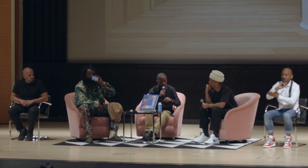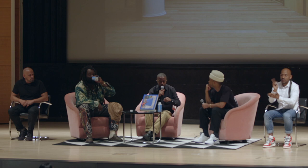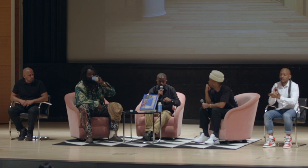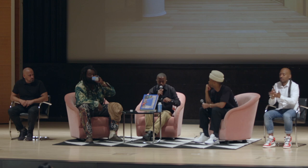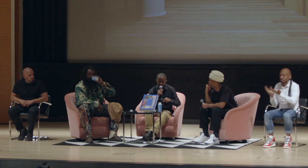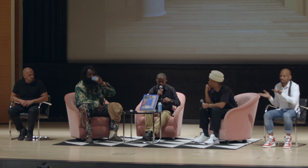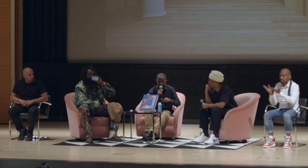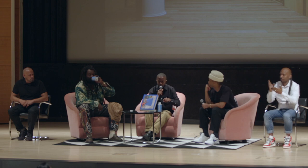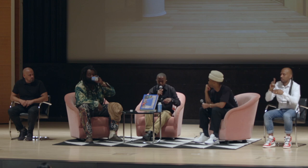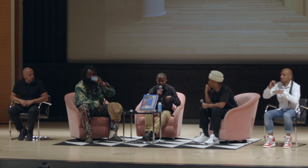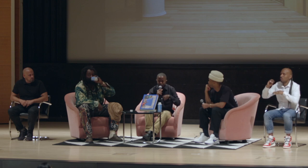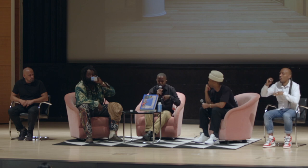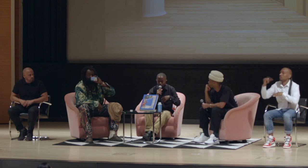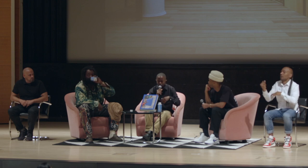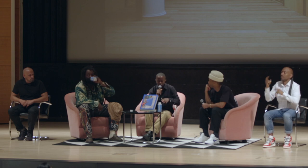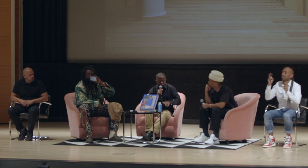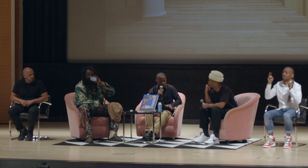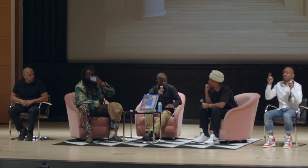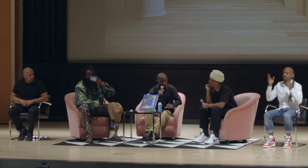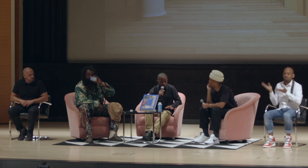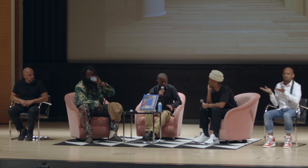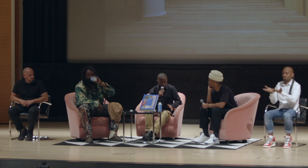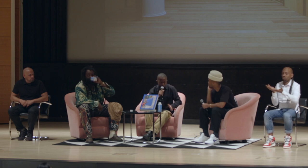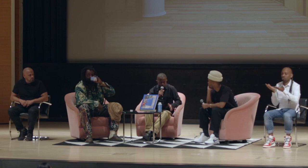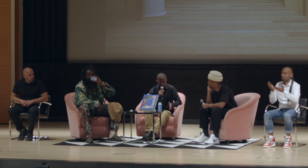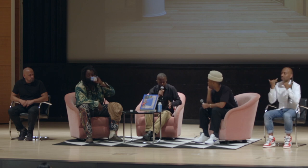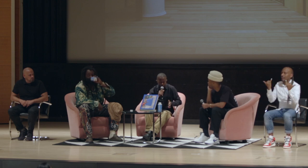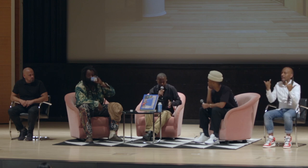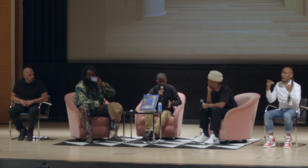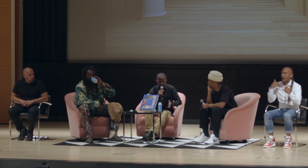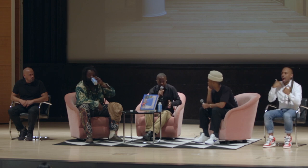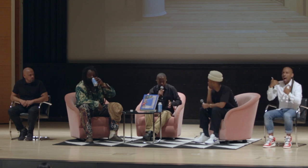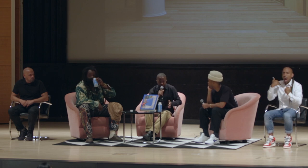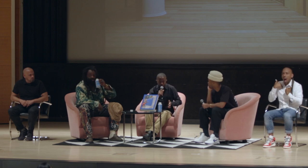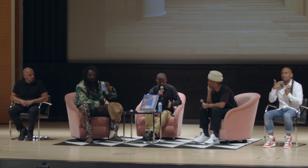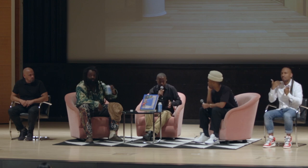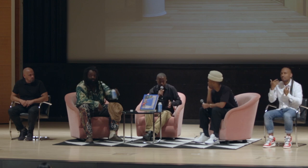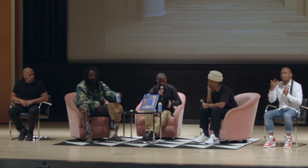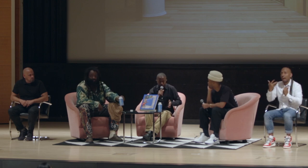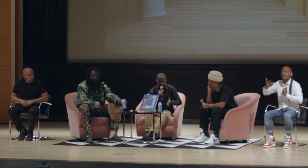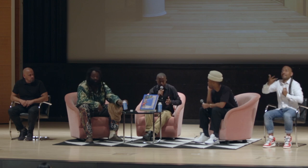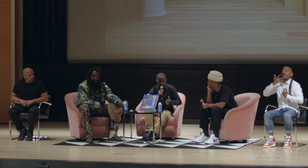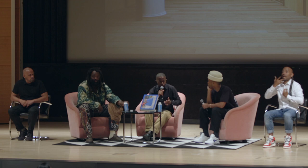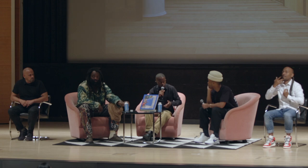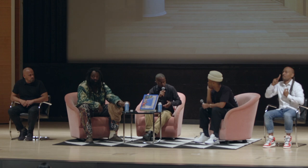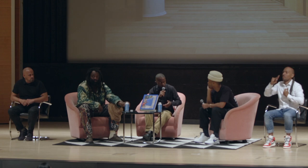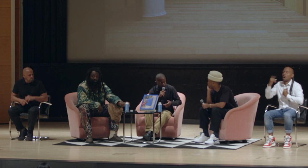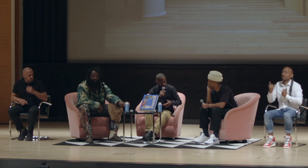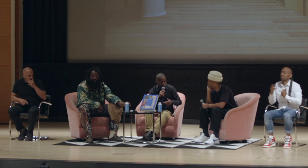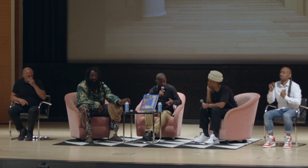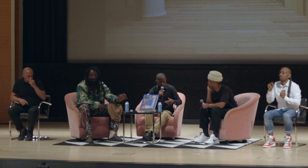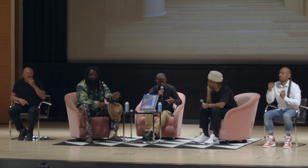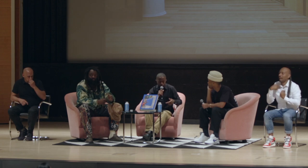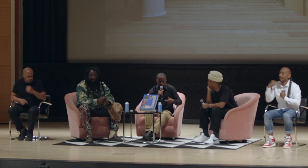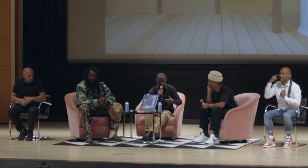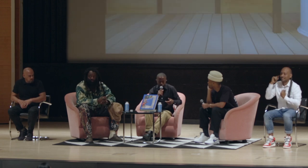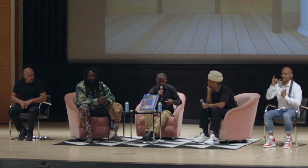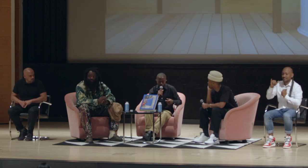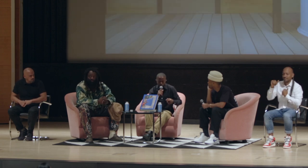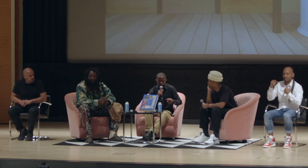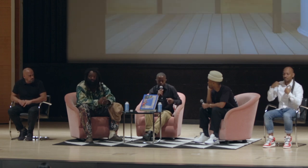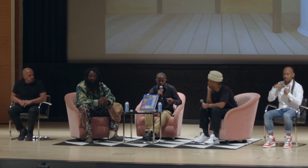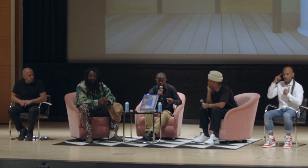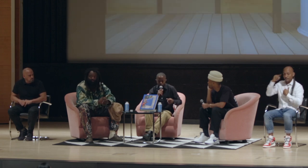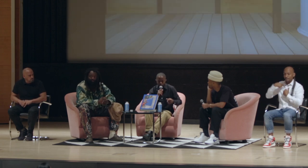objectives. So it, at least for me, there isn't necessarily a favorite project, but it's about the format. You know, Virgil would always